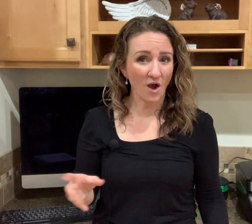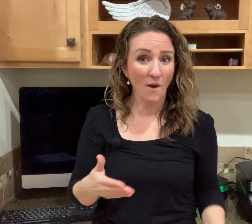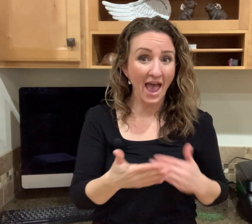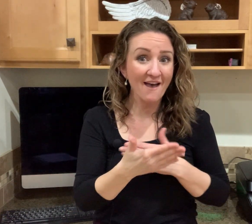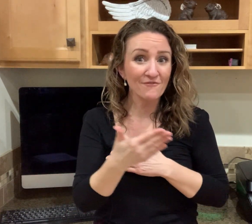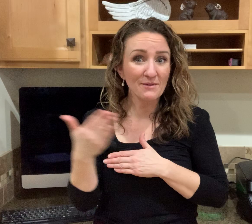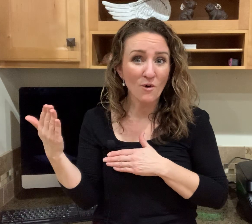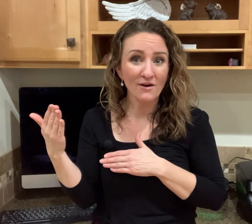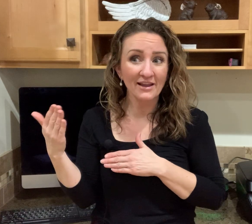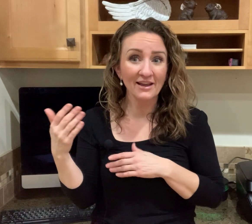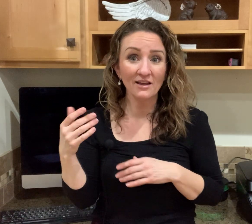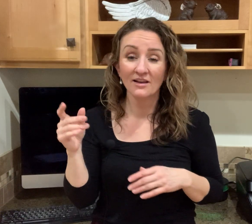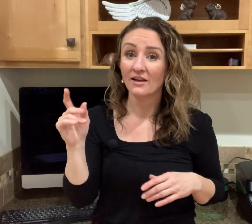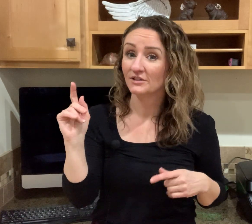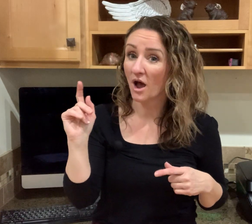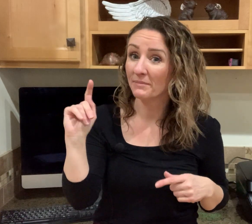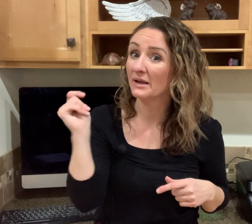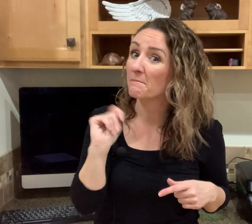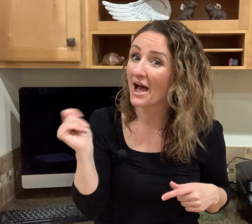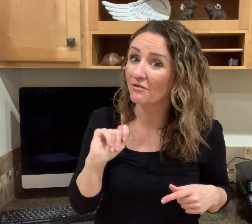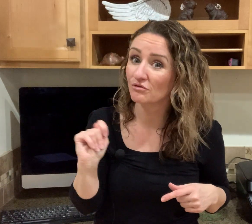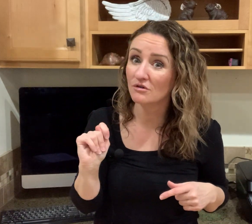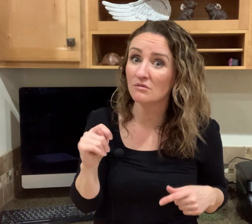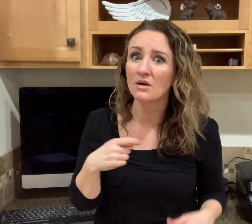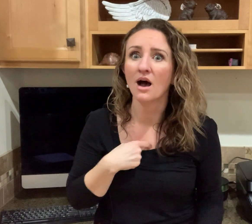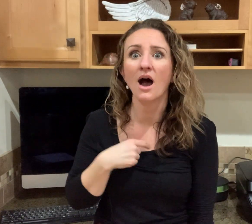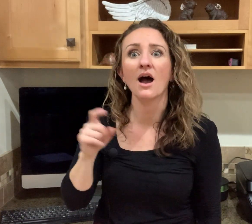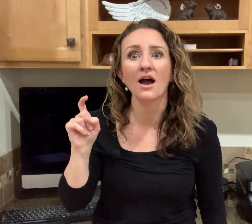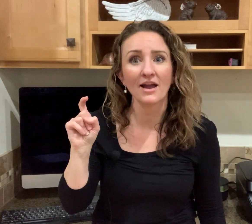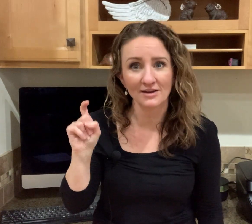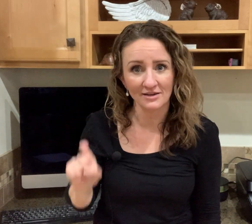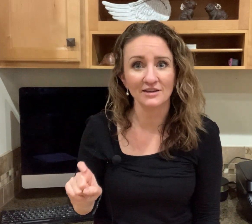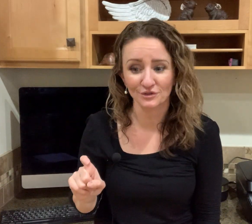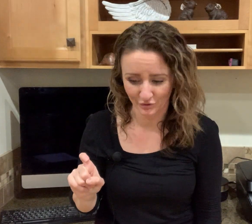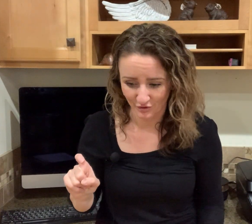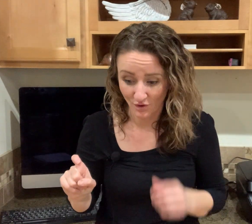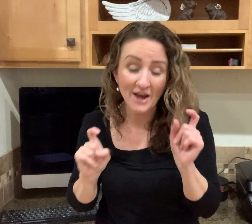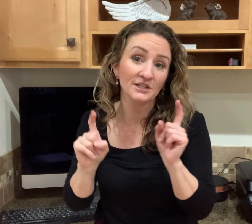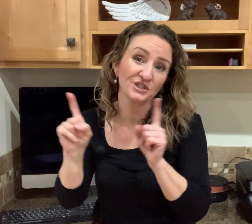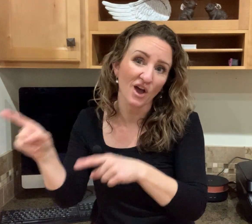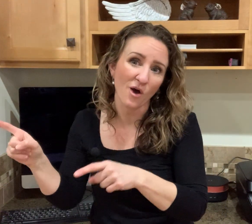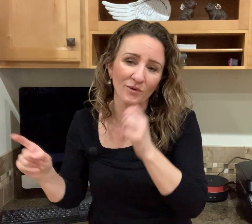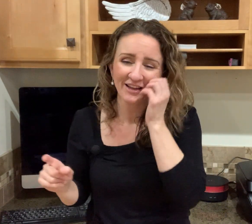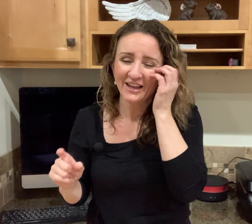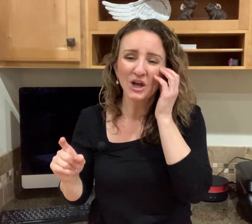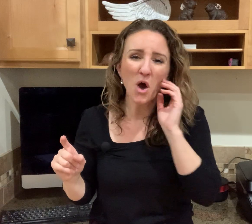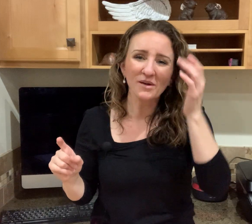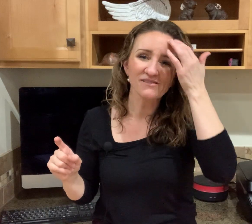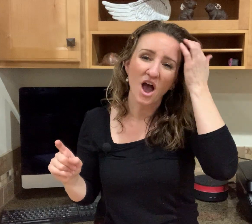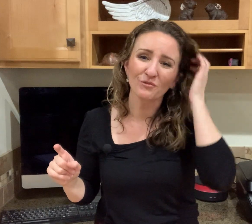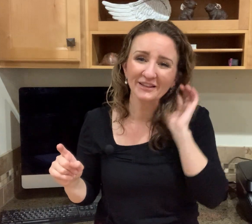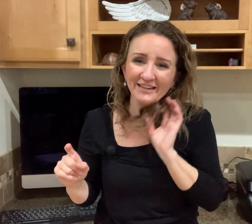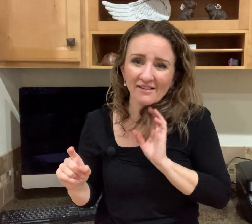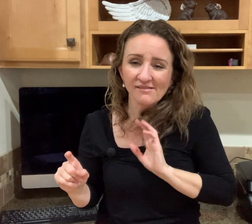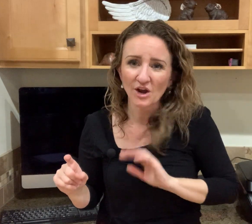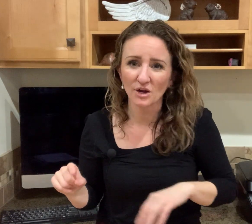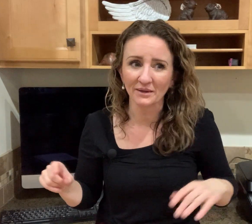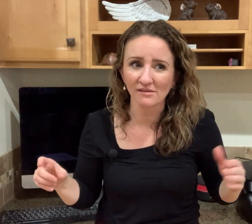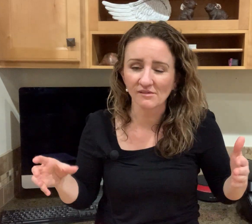So every morning, topic, bathroom, I need to go. Go is not really necessary because of